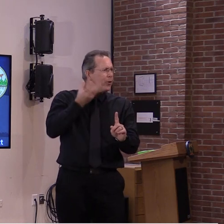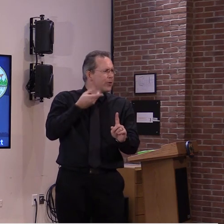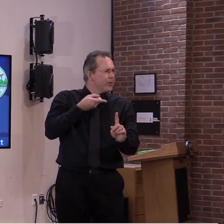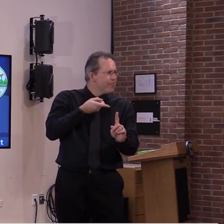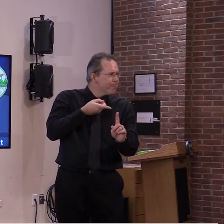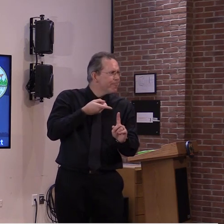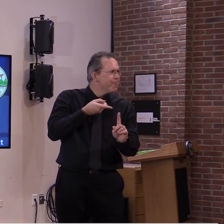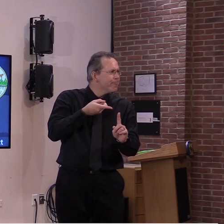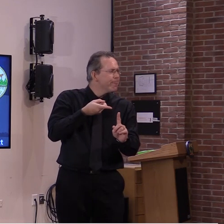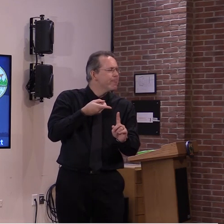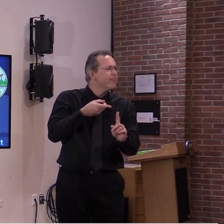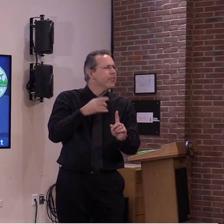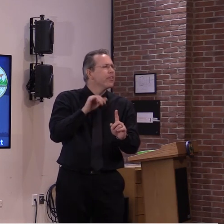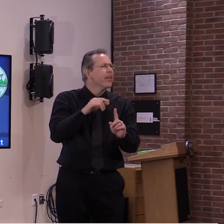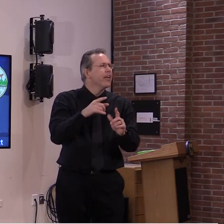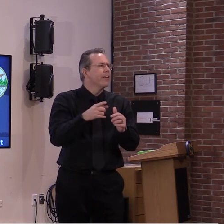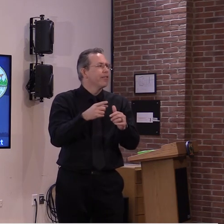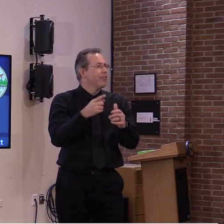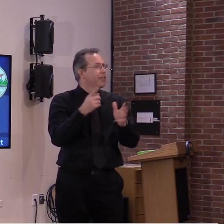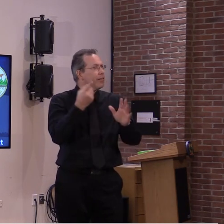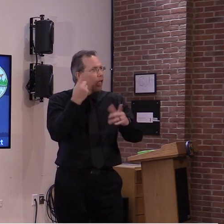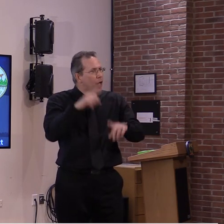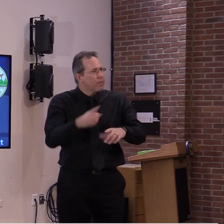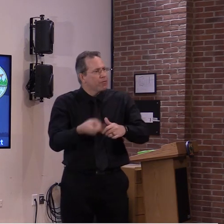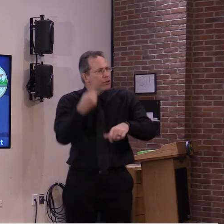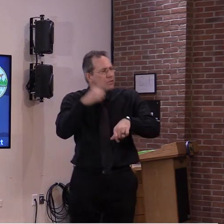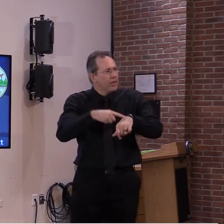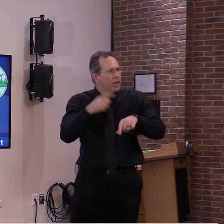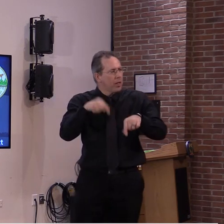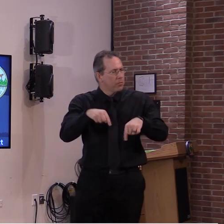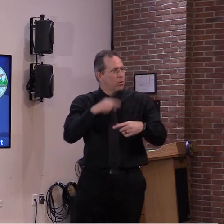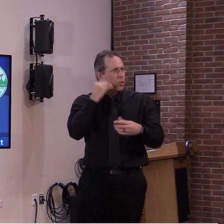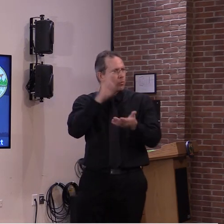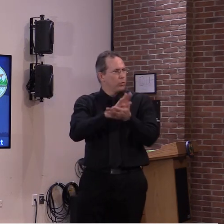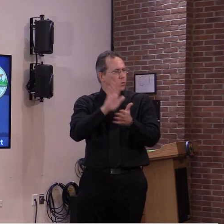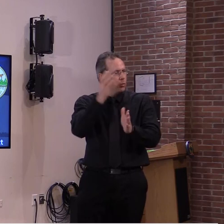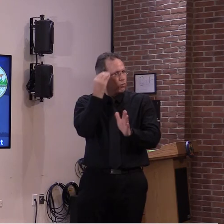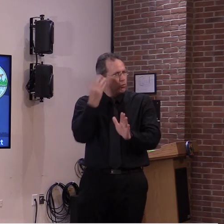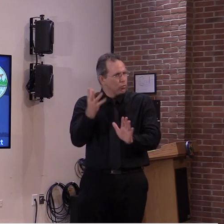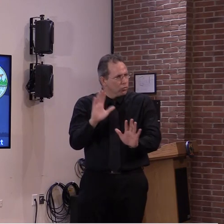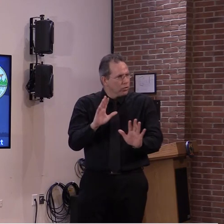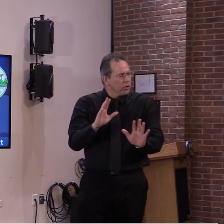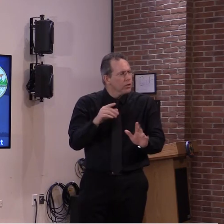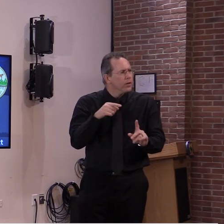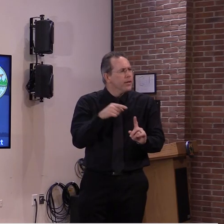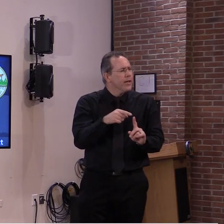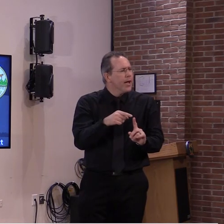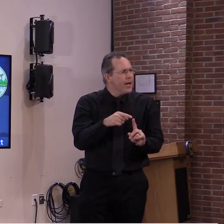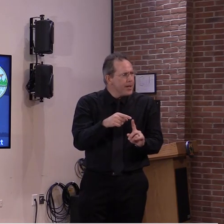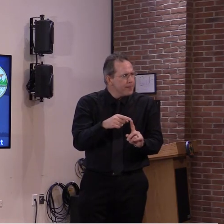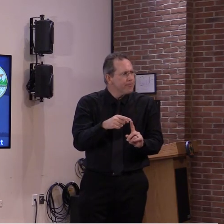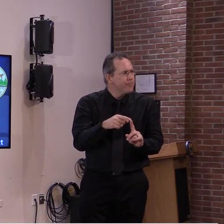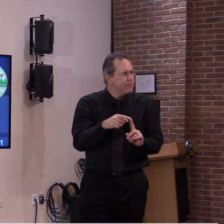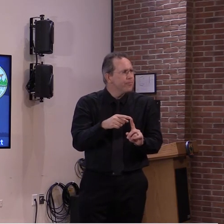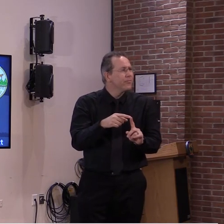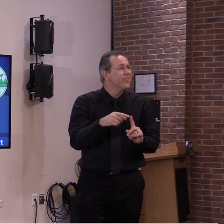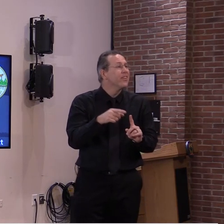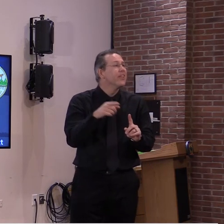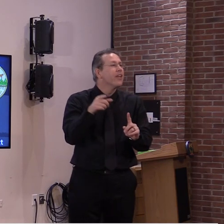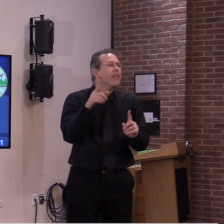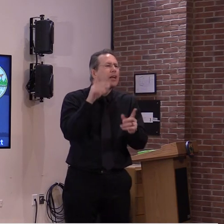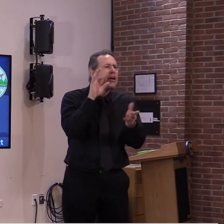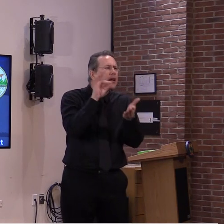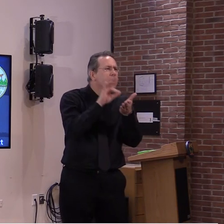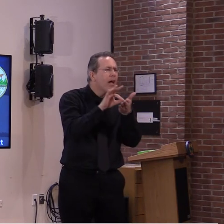time this year, and she's counted in the ADM because he was in the school year last year, at the beginning of the school